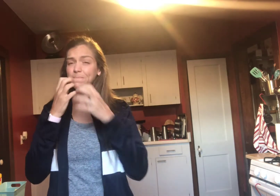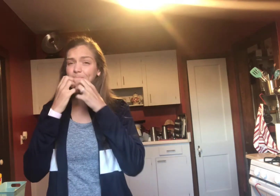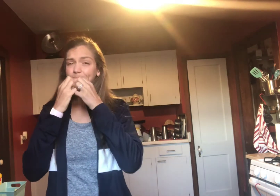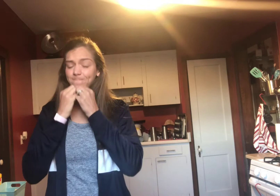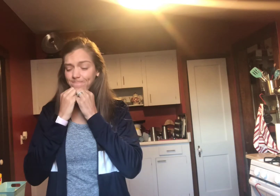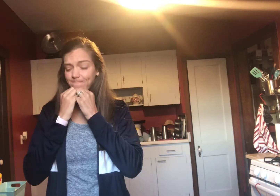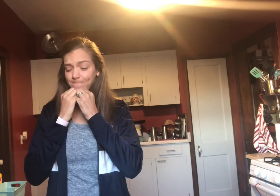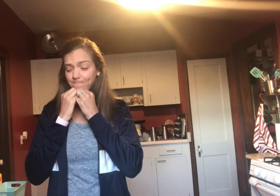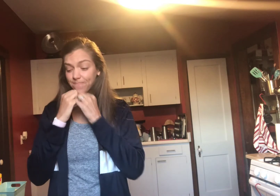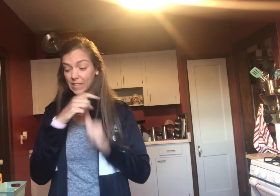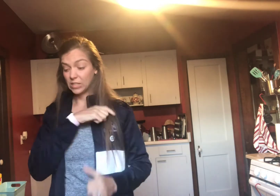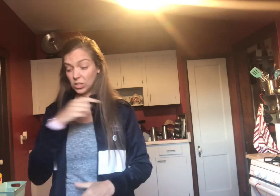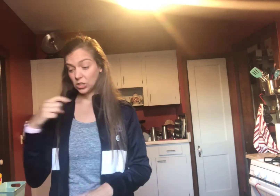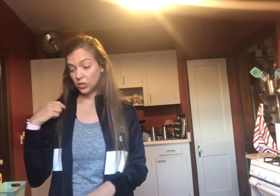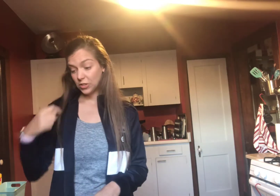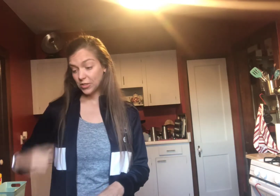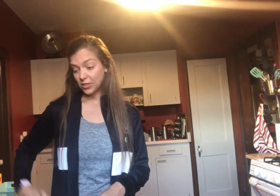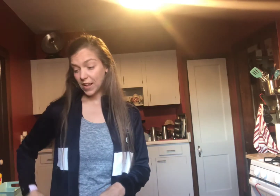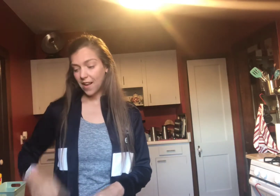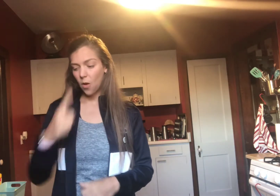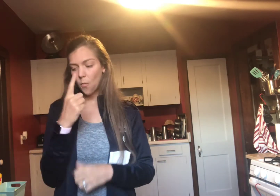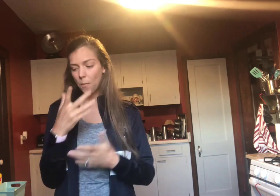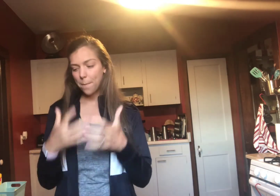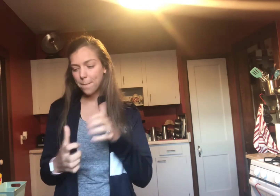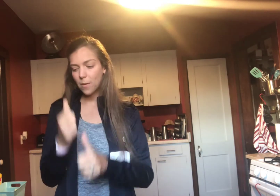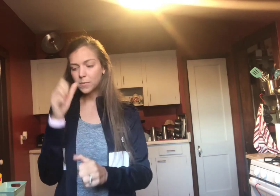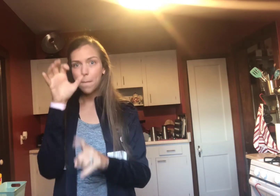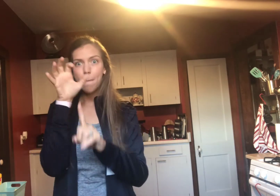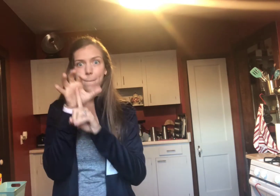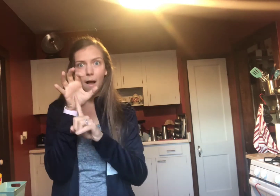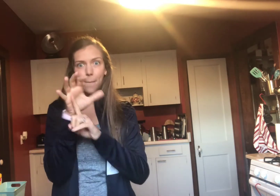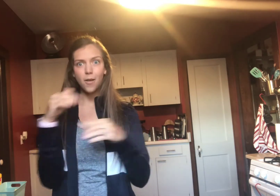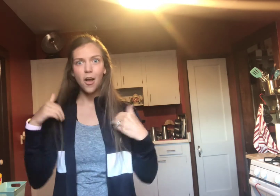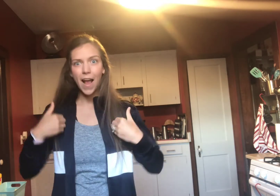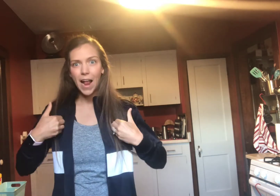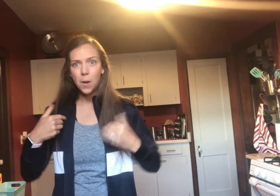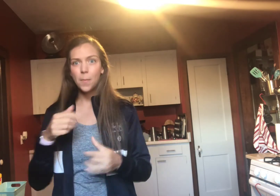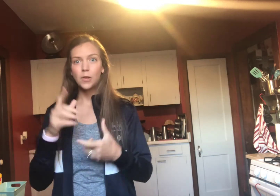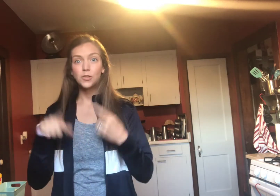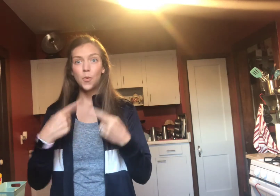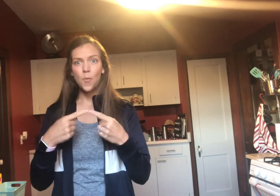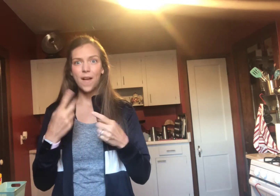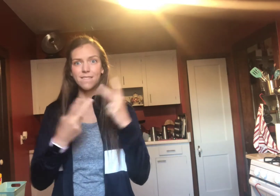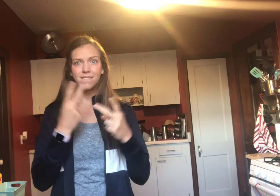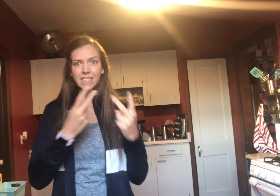China is one of the most popular animals visited at zoos.